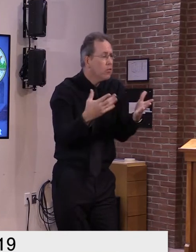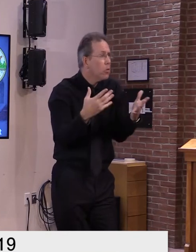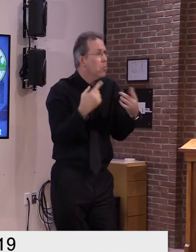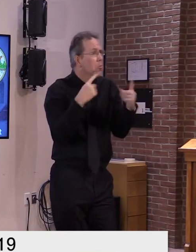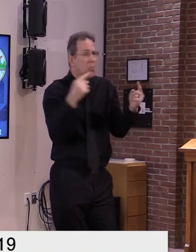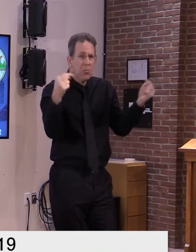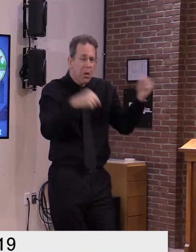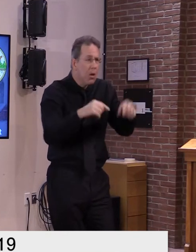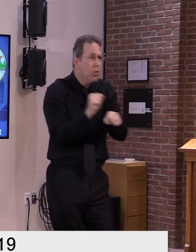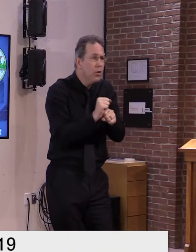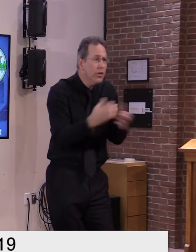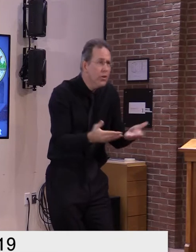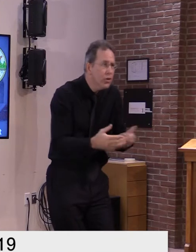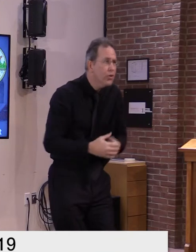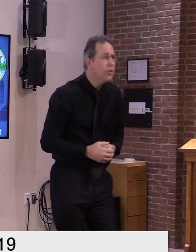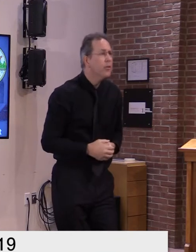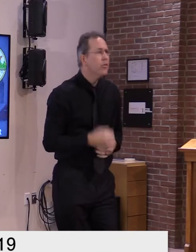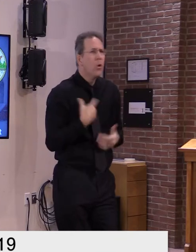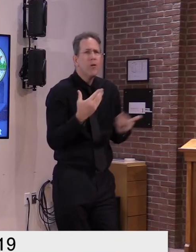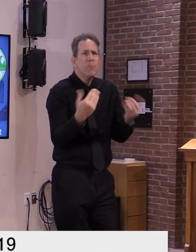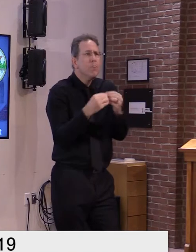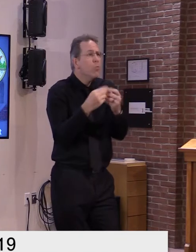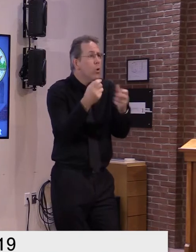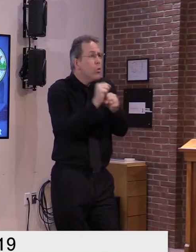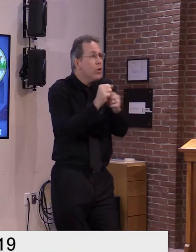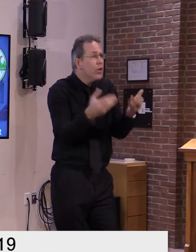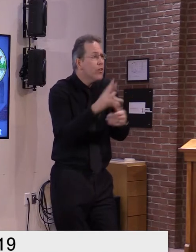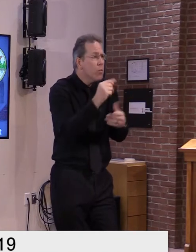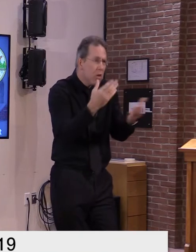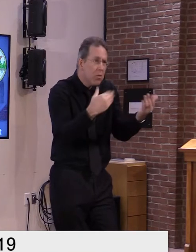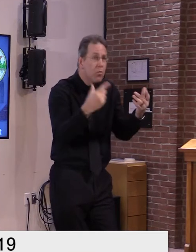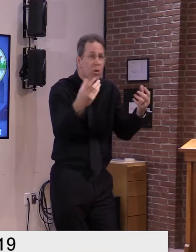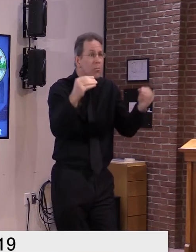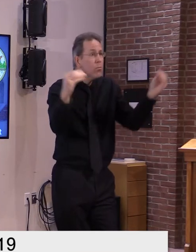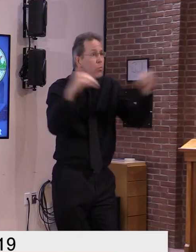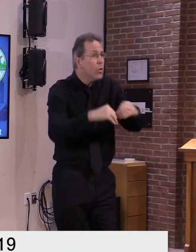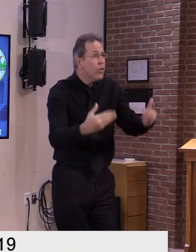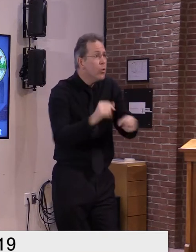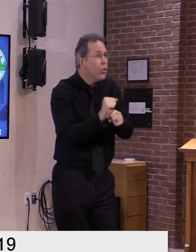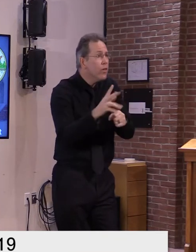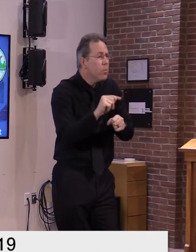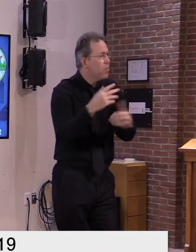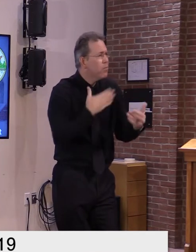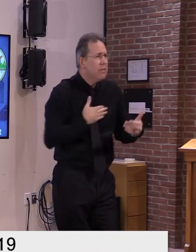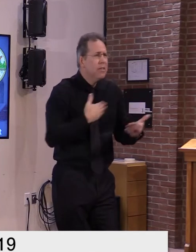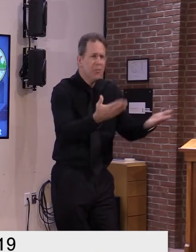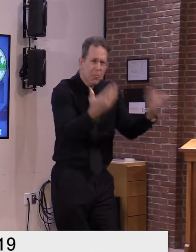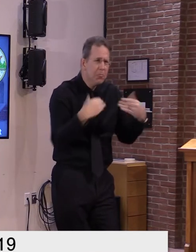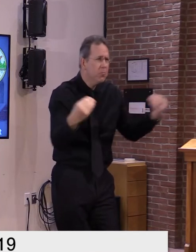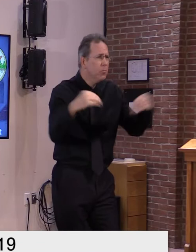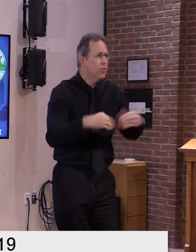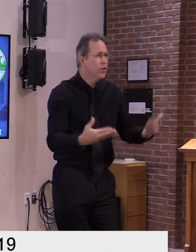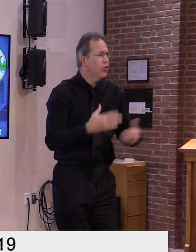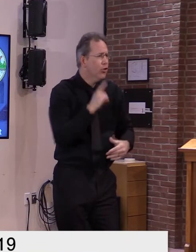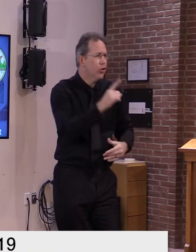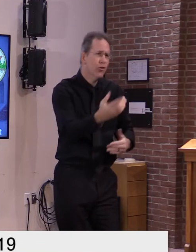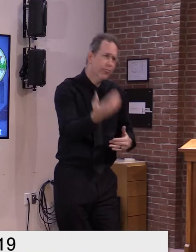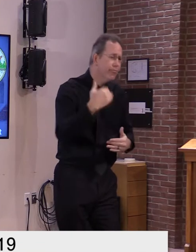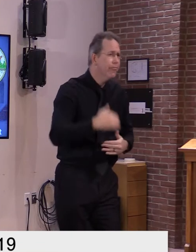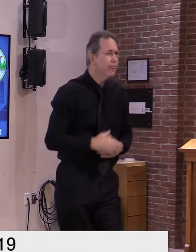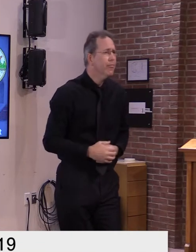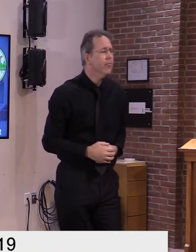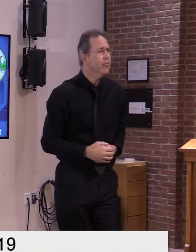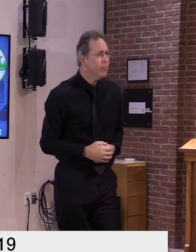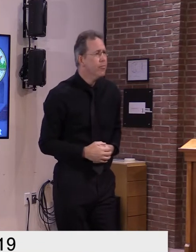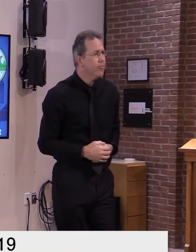to our state, residents that we so desperately need to reverse our demographic trends. So while this phase of